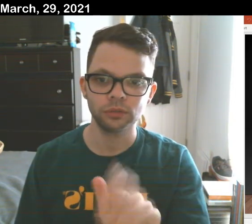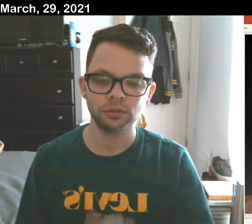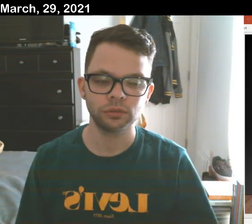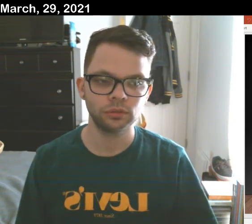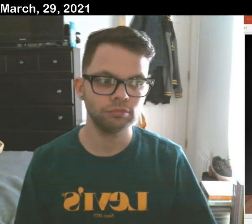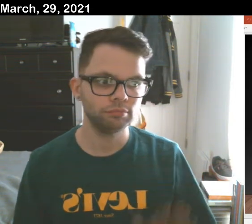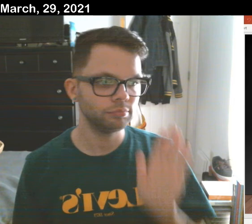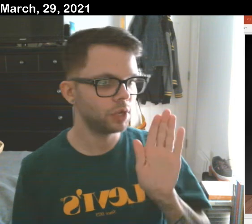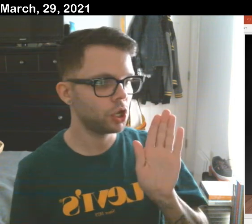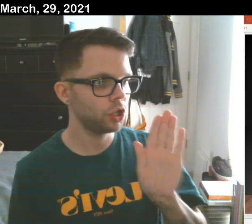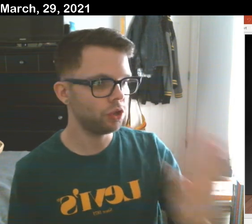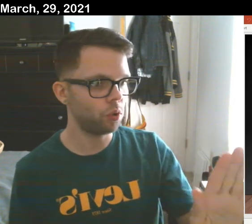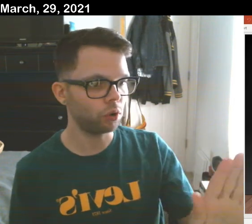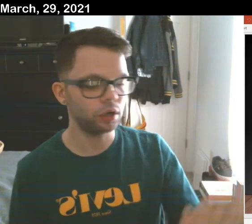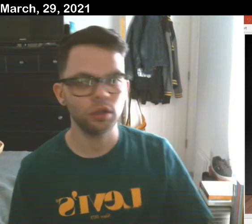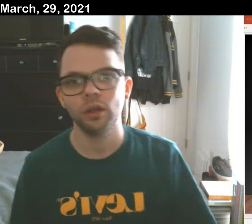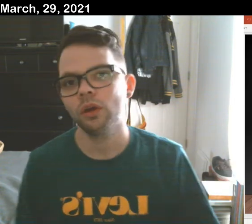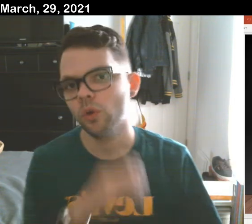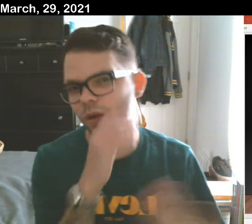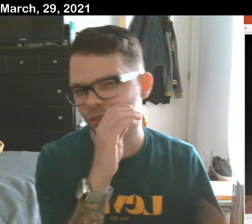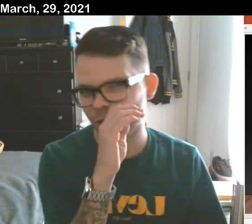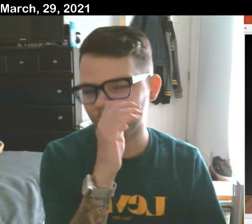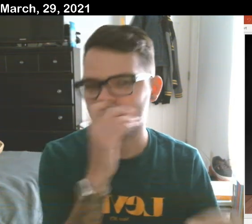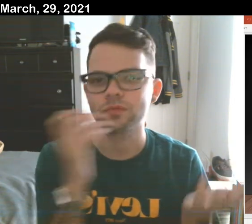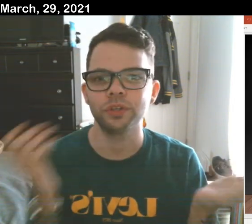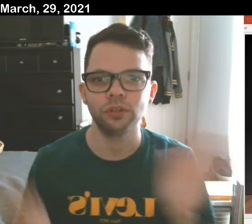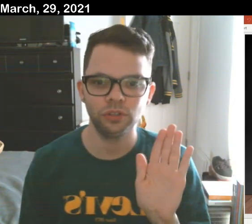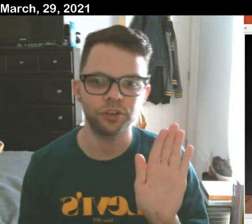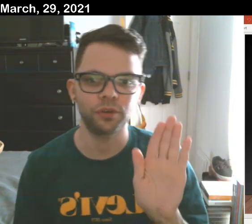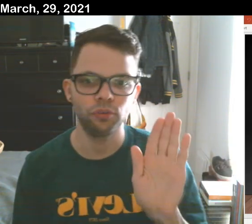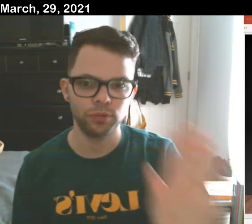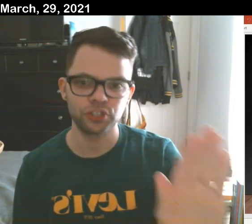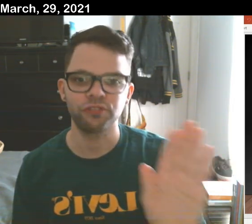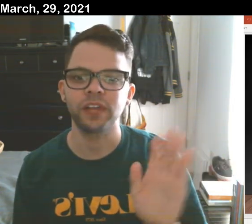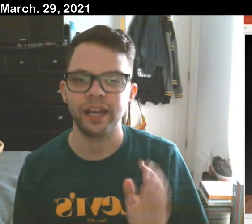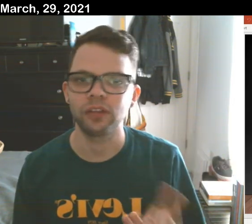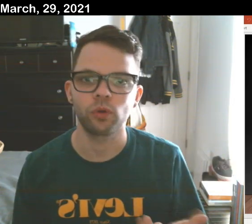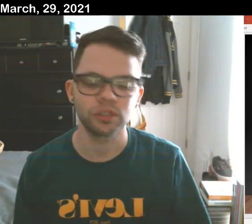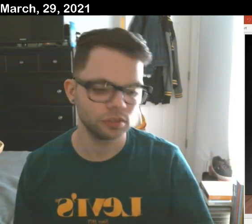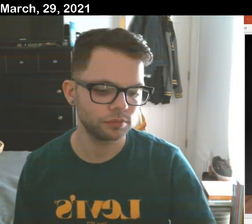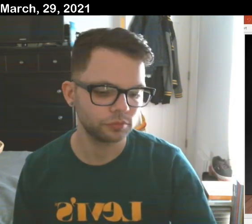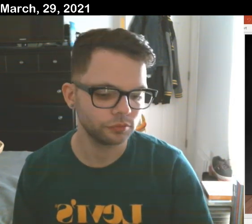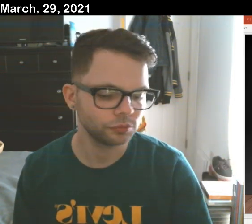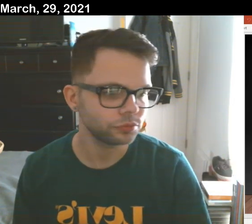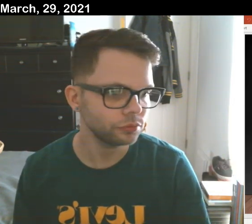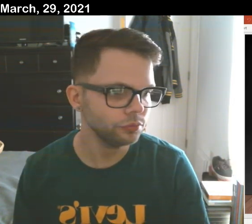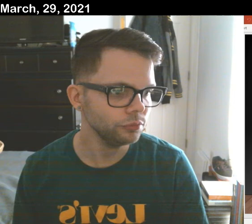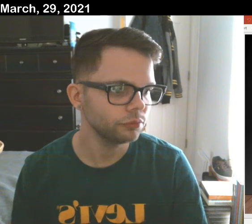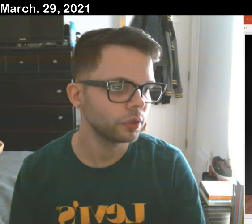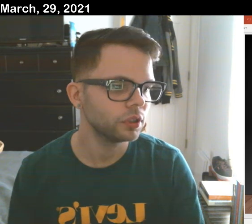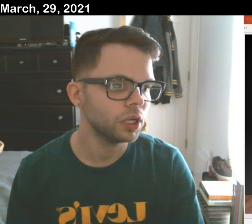Your. Your. Whoever you're talking about is when you're gonna push your flat hand towards.